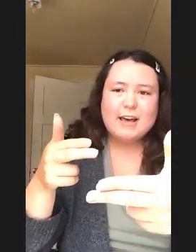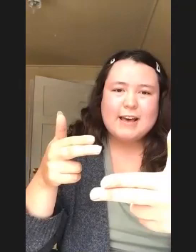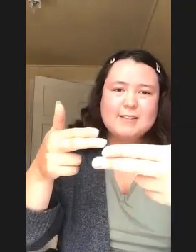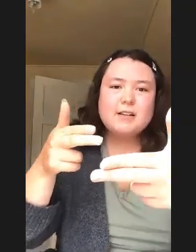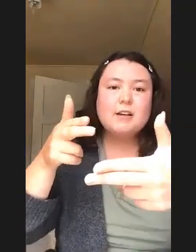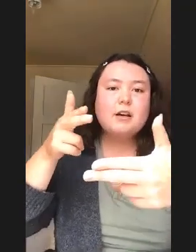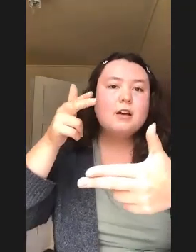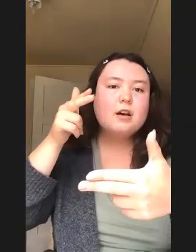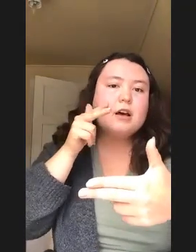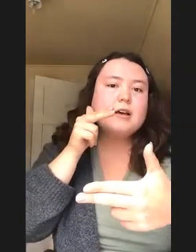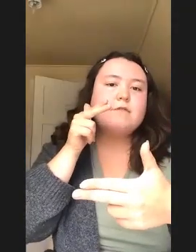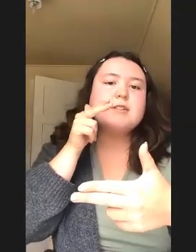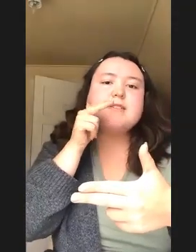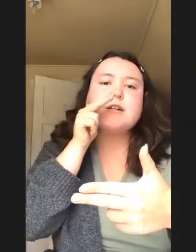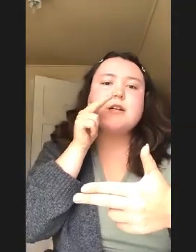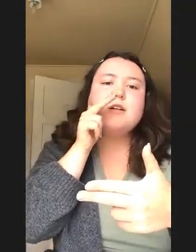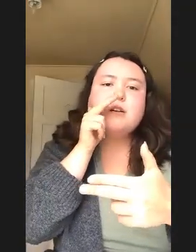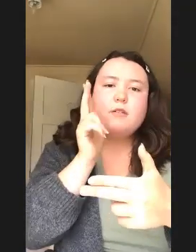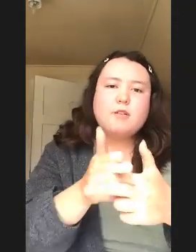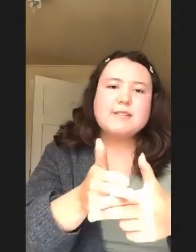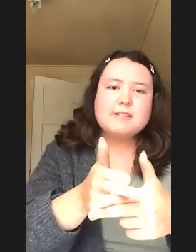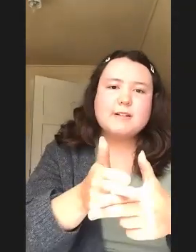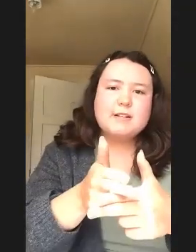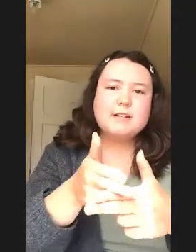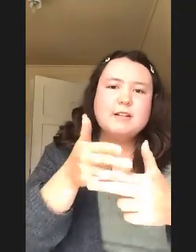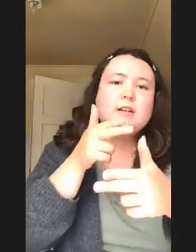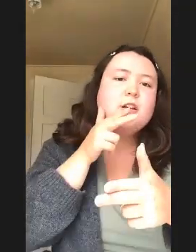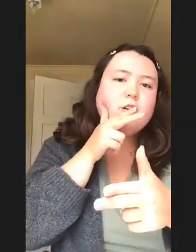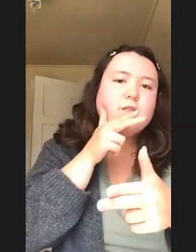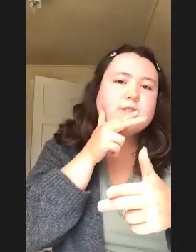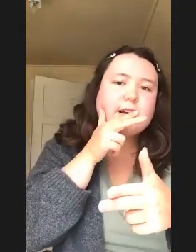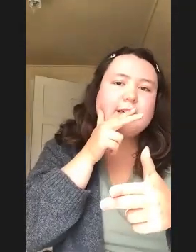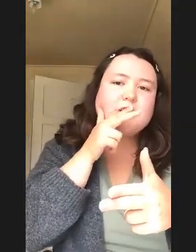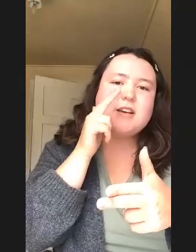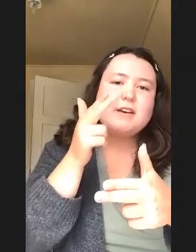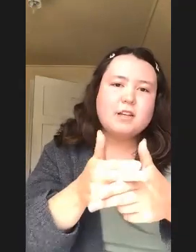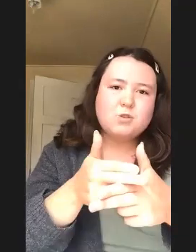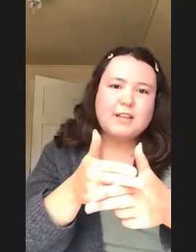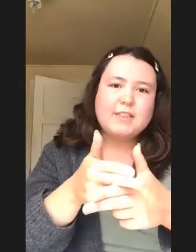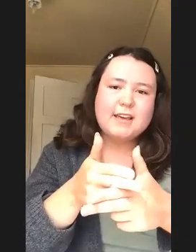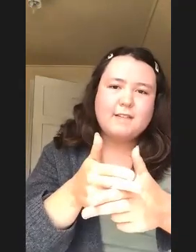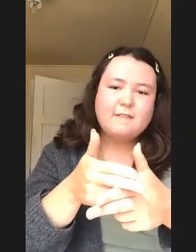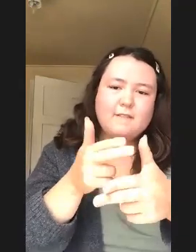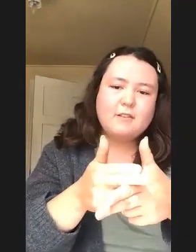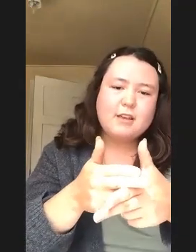hand. And for sister, you go sister. You would start at the cheek and then join with the other